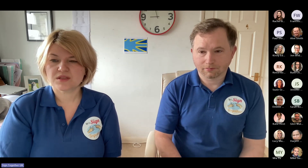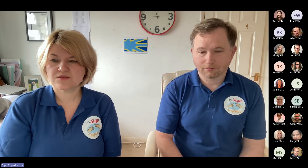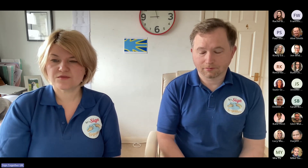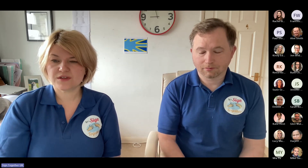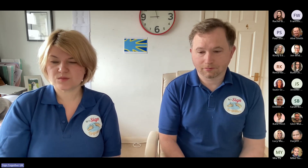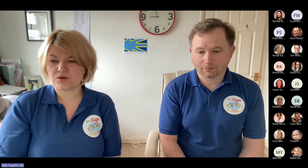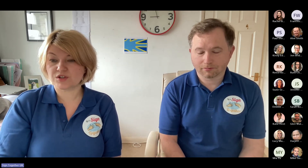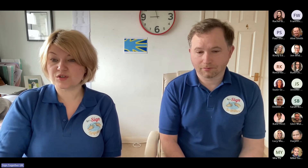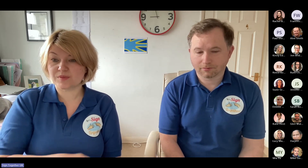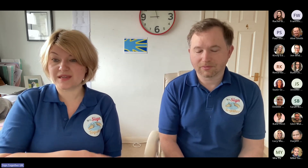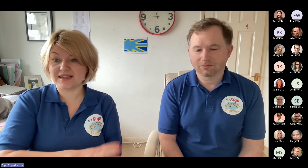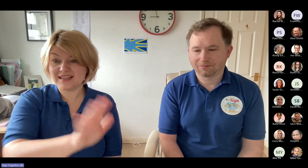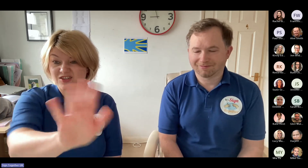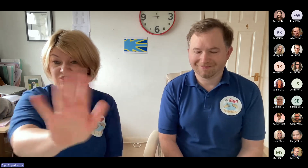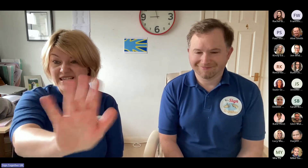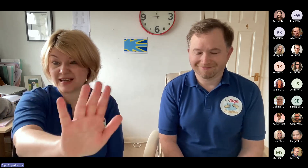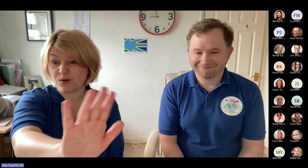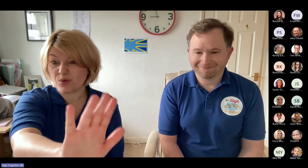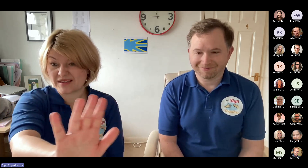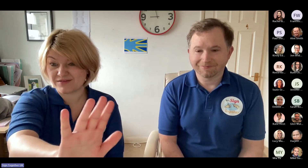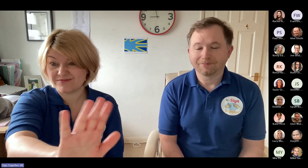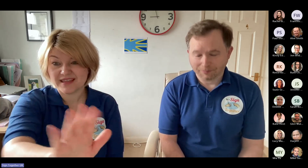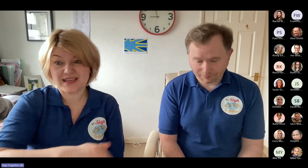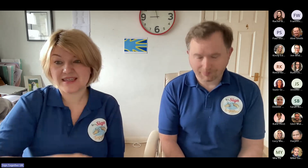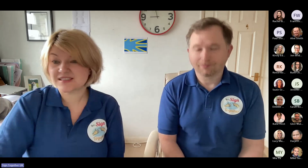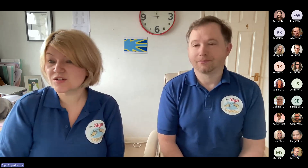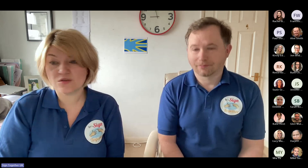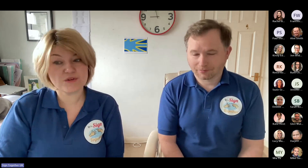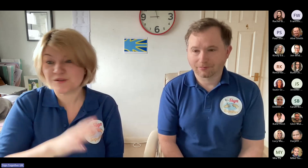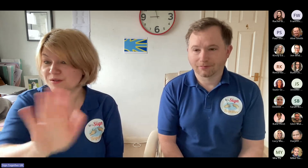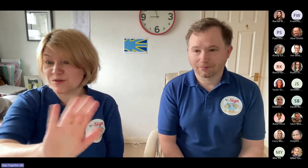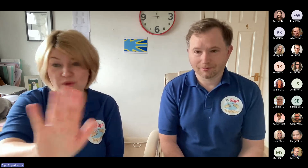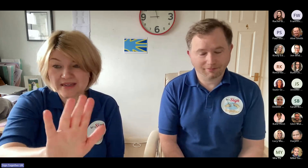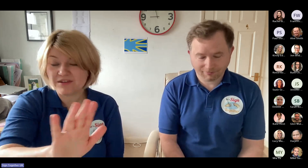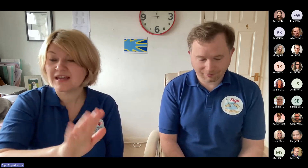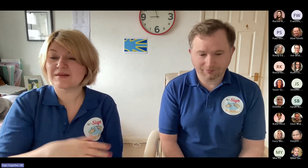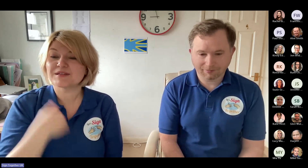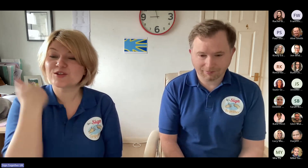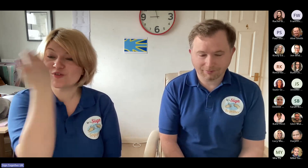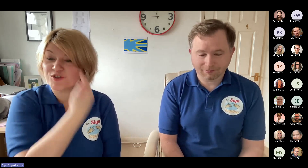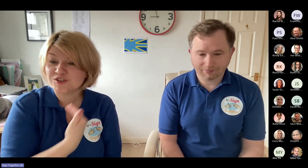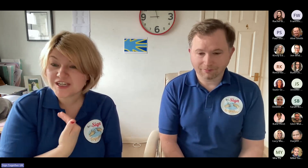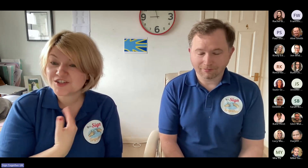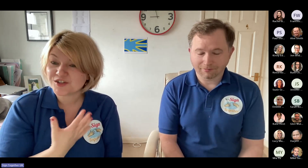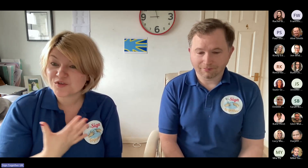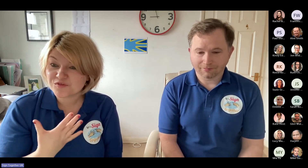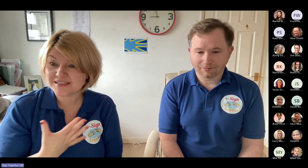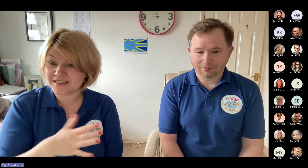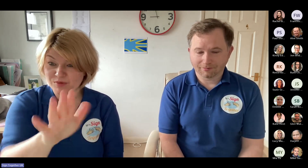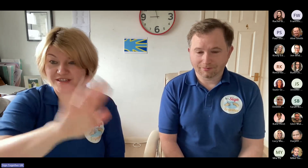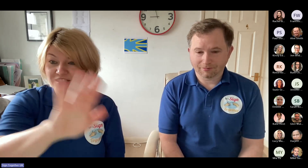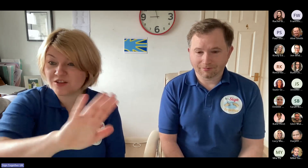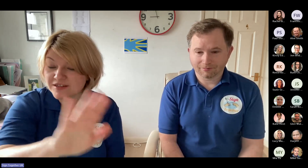Well, the first one could be literally a wave. It's not rude to wave, as long as your gesture and your facial expression is nice